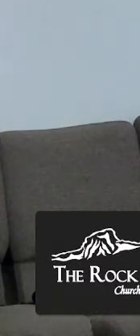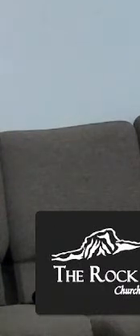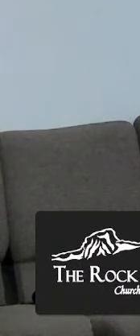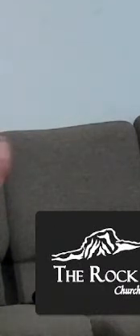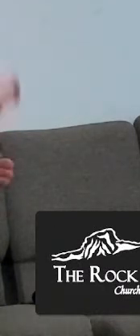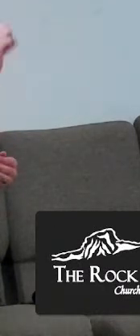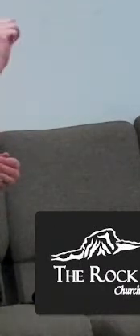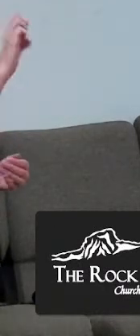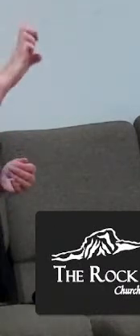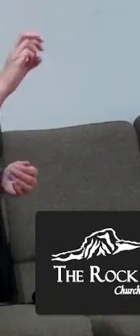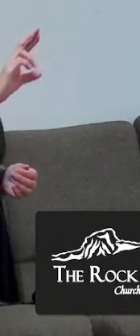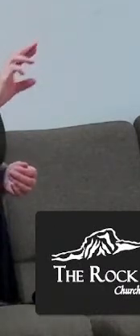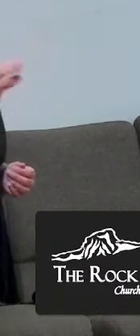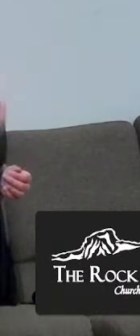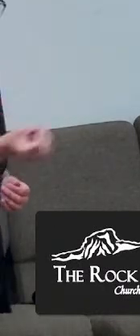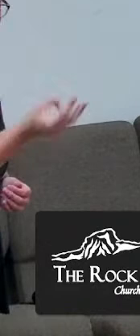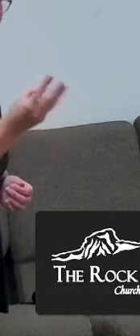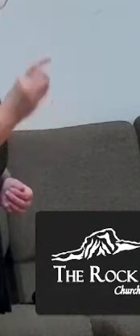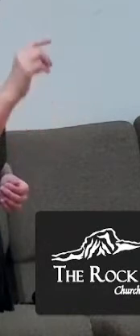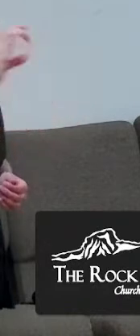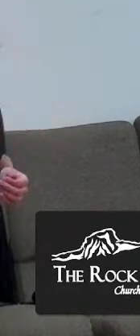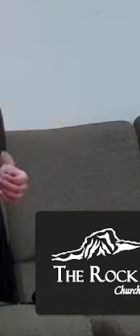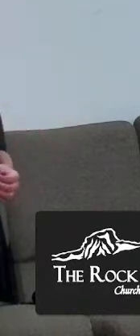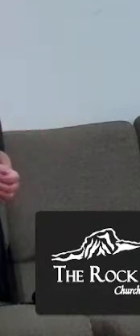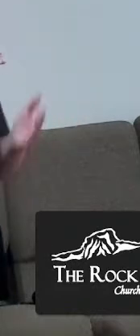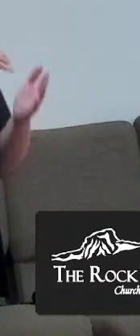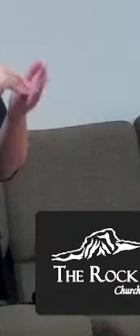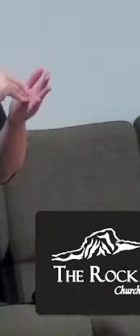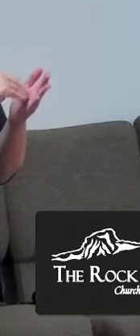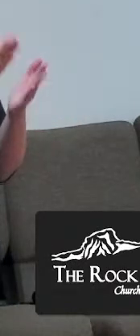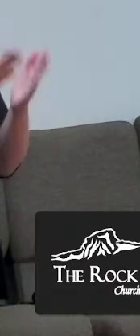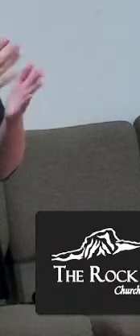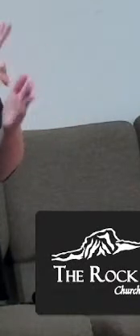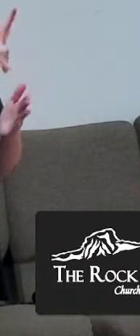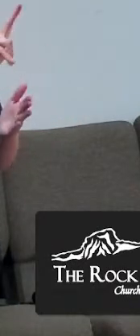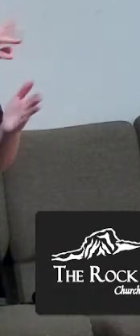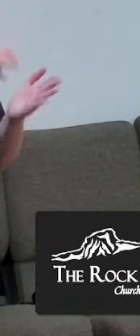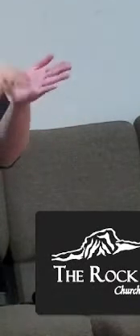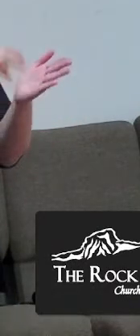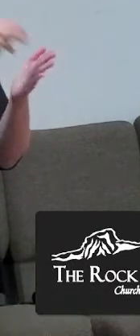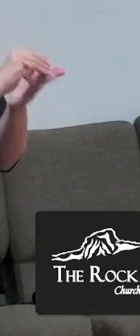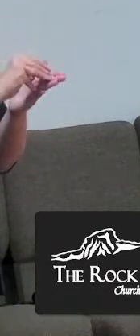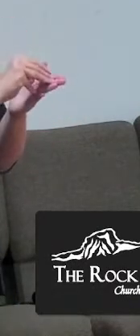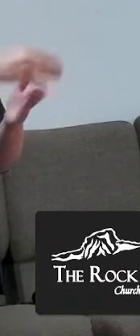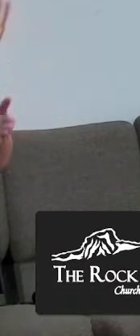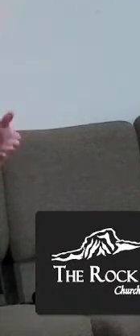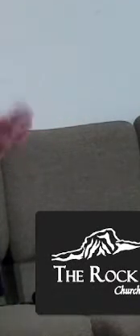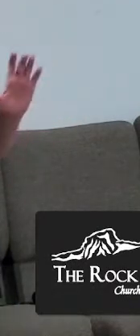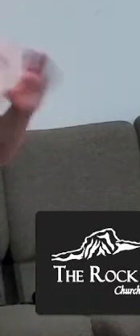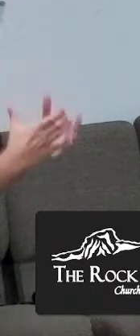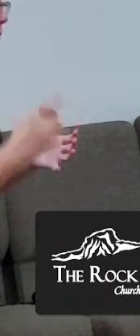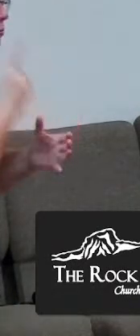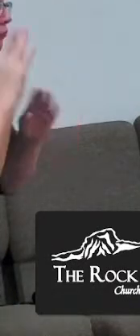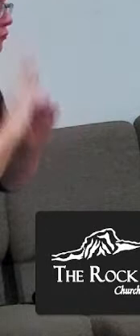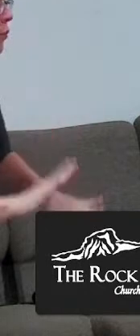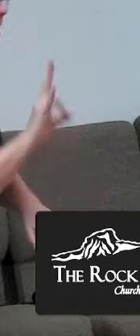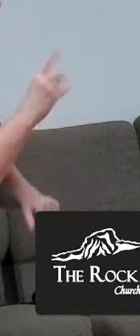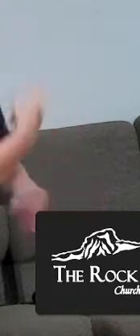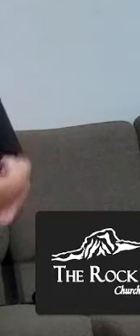At least several hundred thousand up to 3 million people, God just said, be quiet for 7 days.